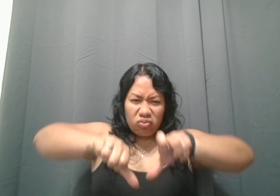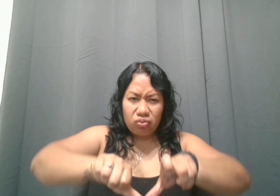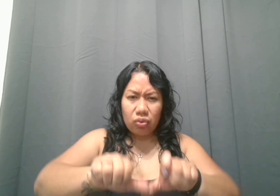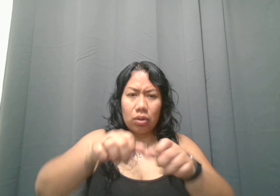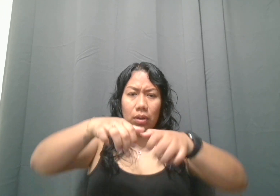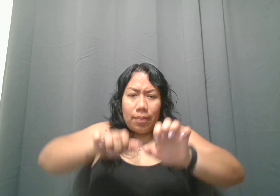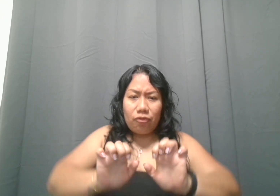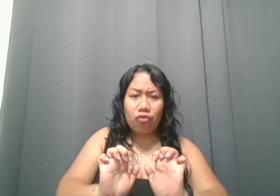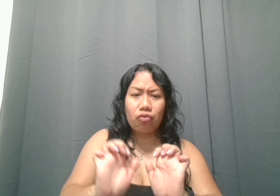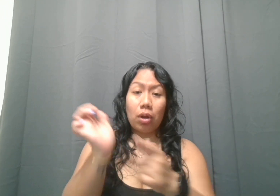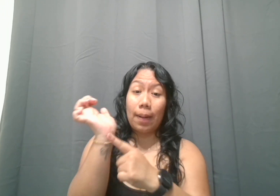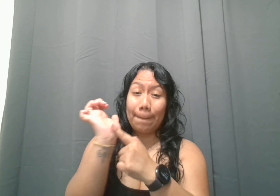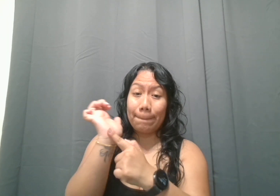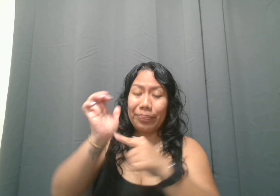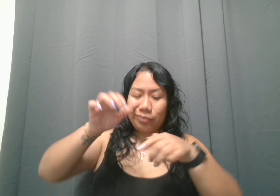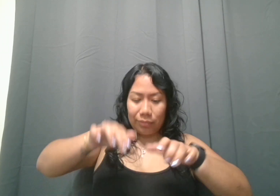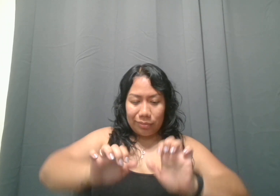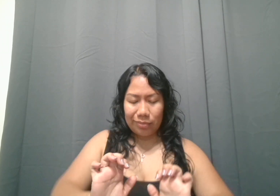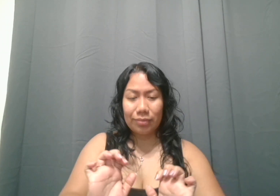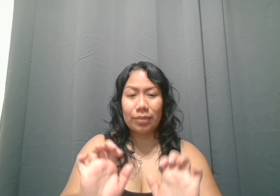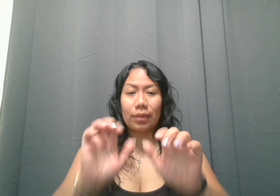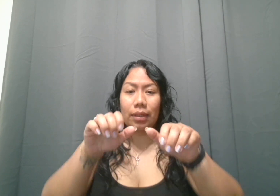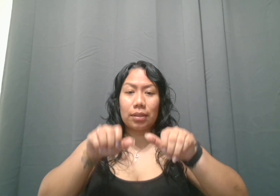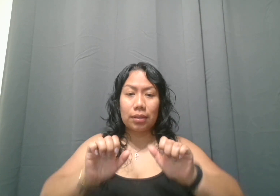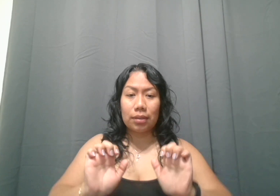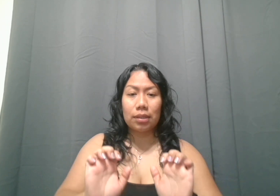your hands, curving your fingers over the dough.